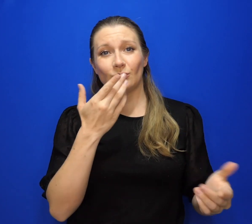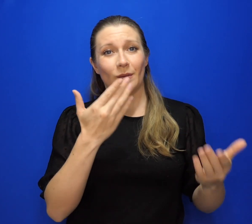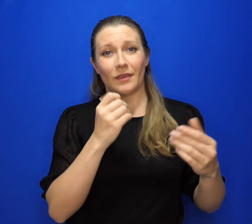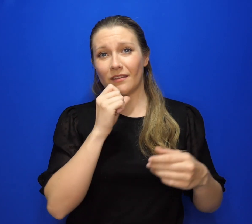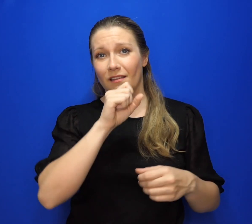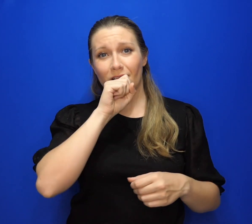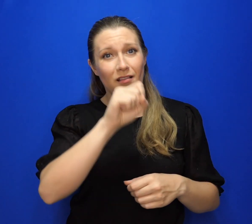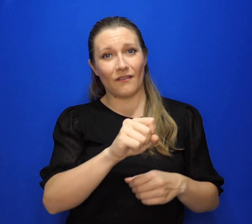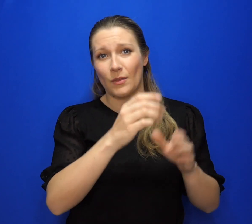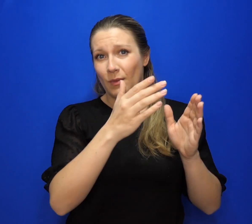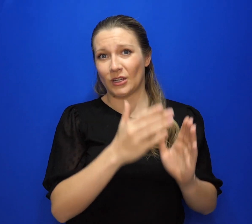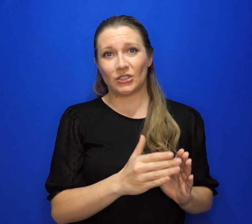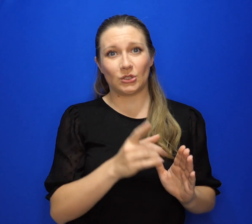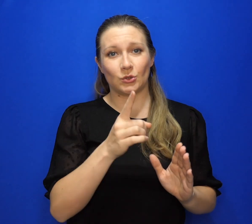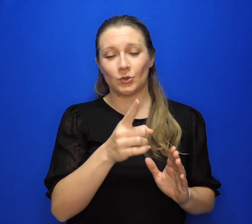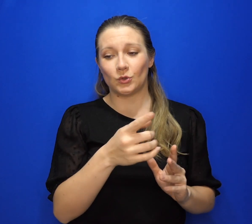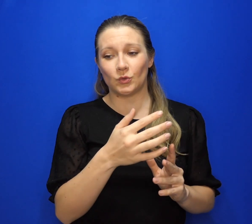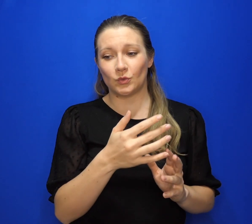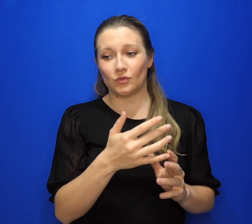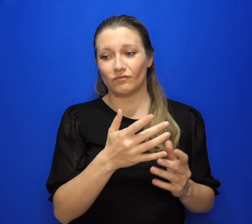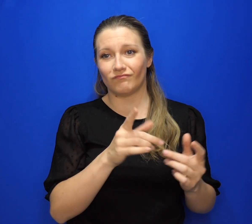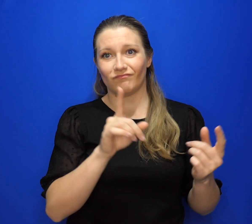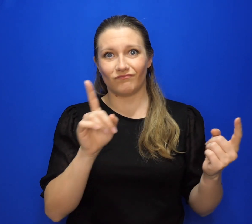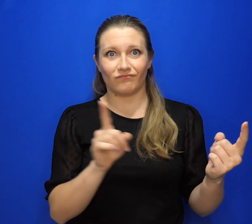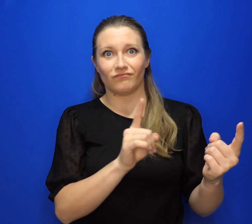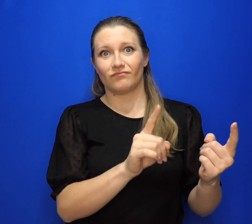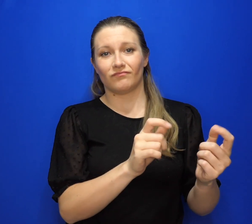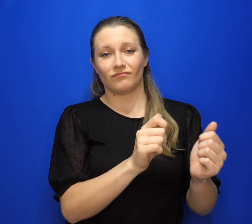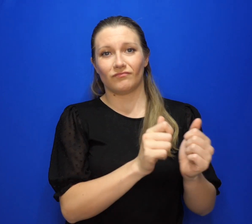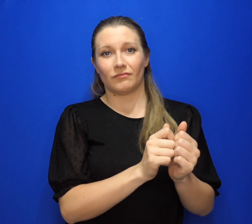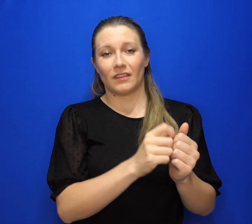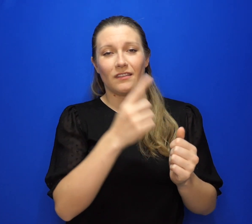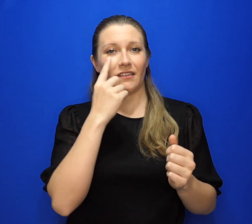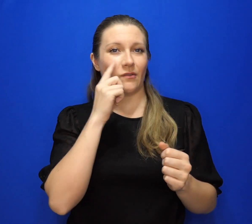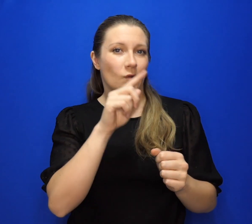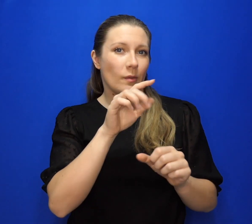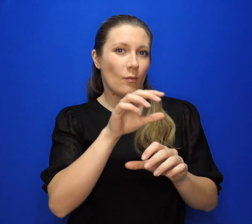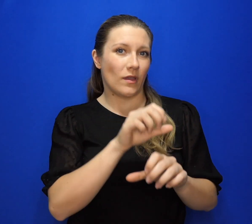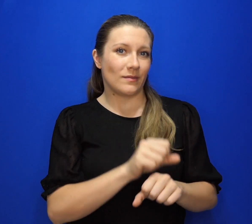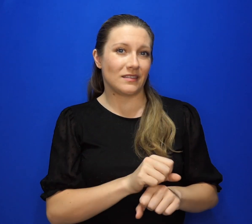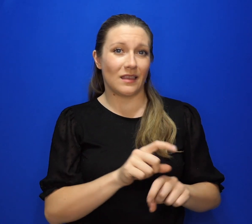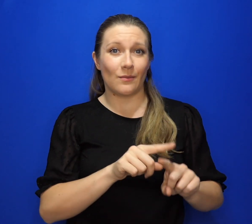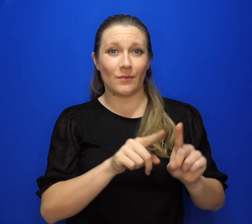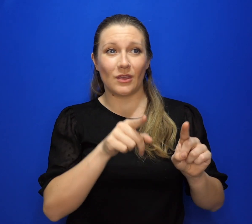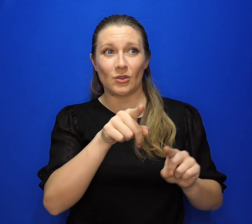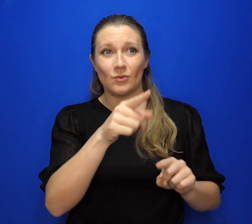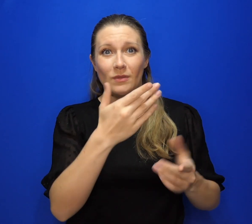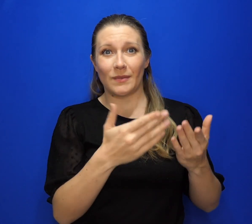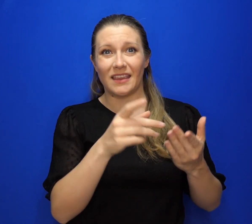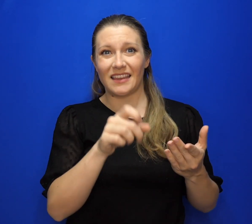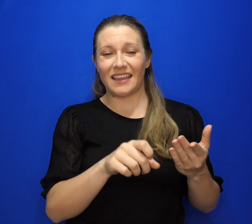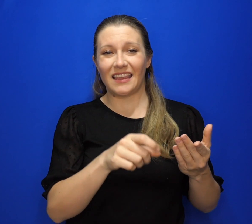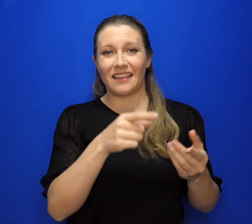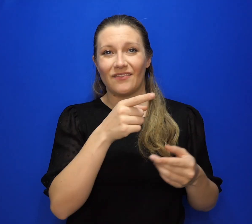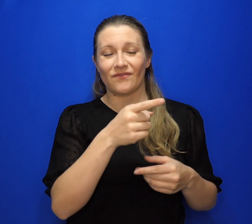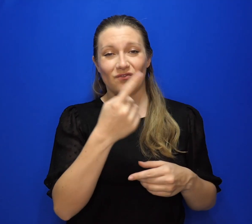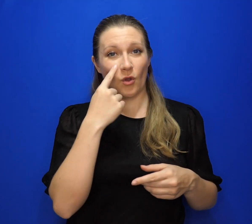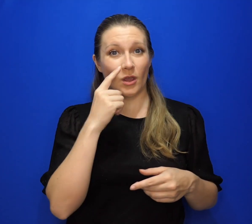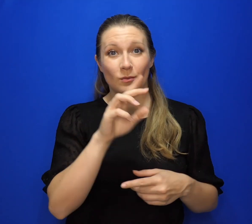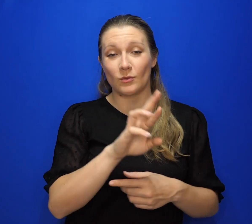person that you go in to talk to, but you may need them just even from a prescriptive standpoint.